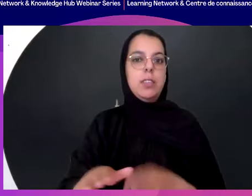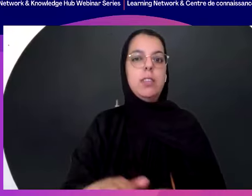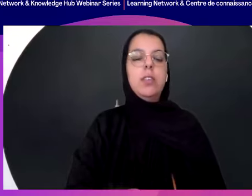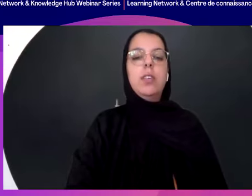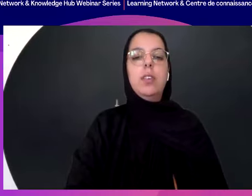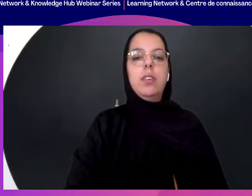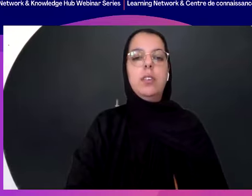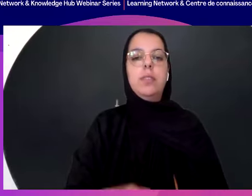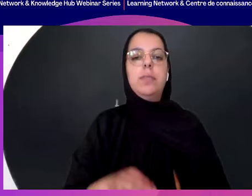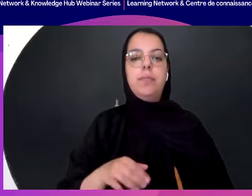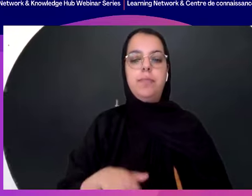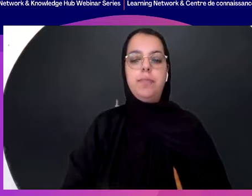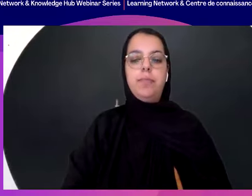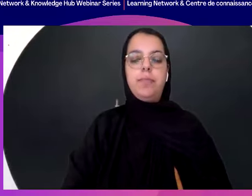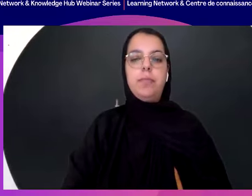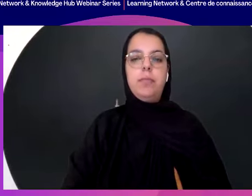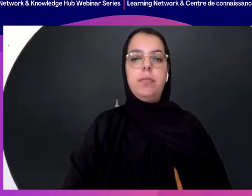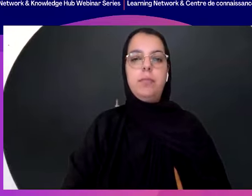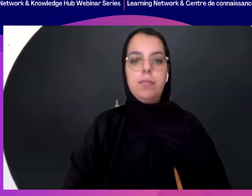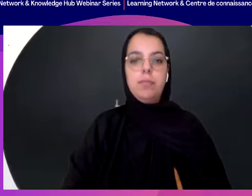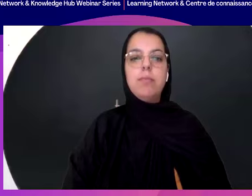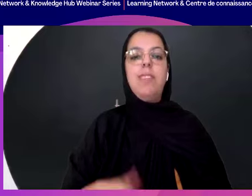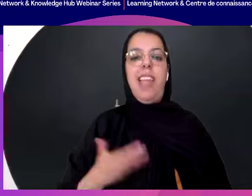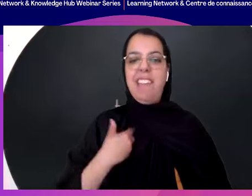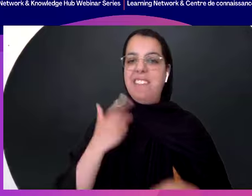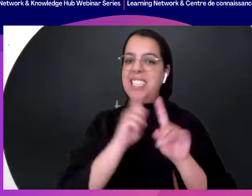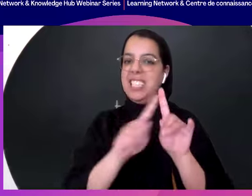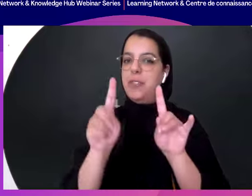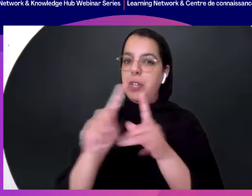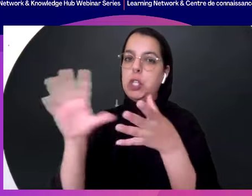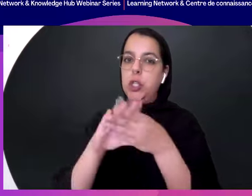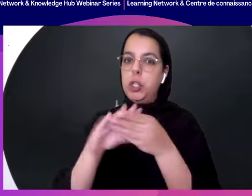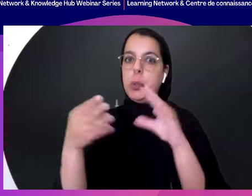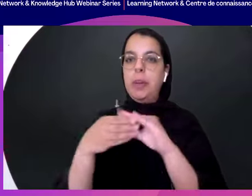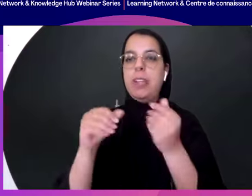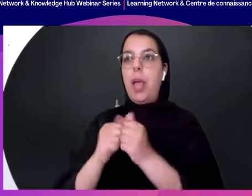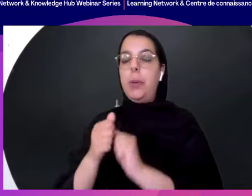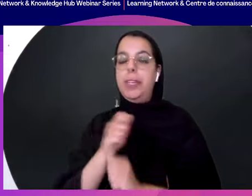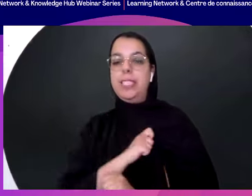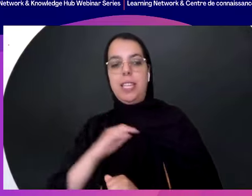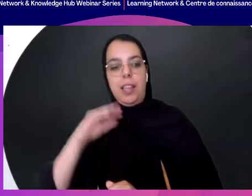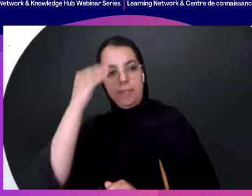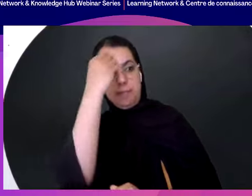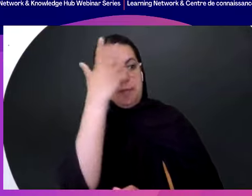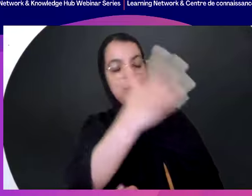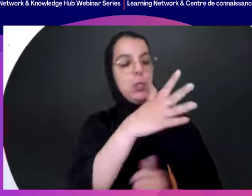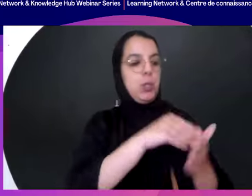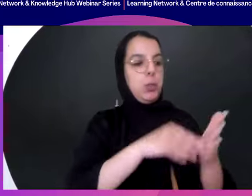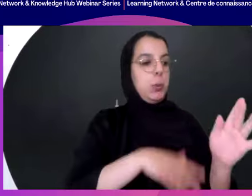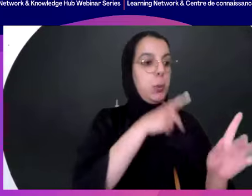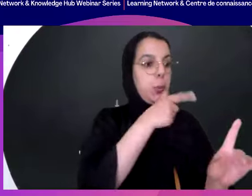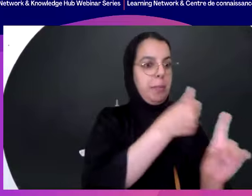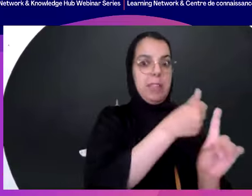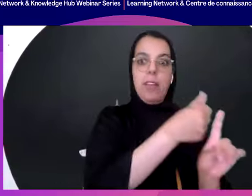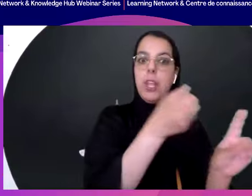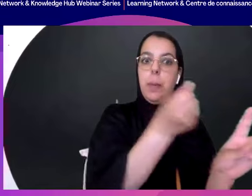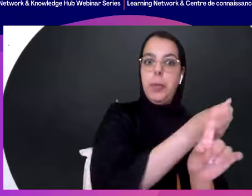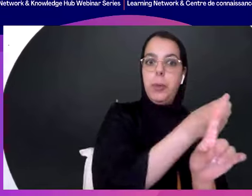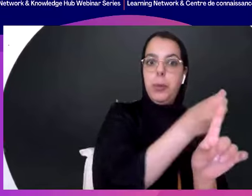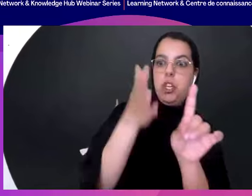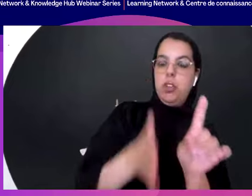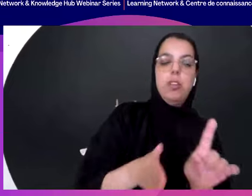the several shared stories about how staff gave the student abuser permission to handle or deal with the children in any way to maintain control